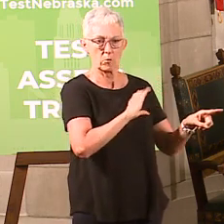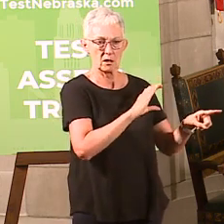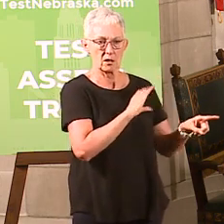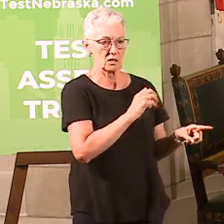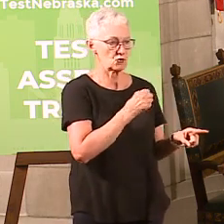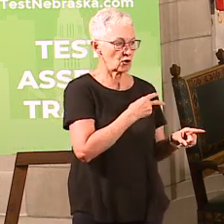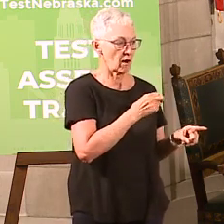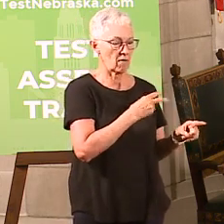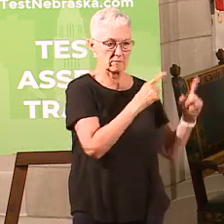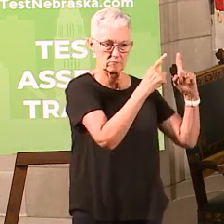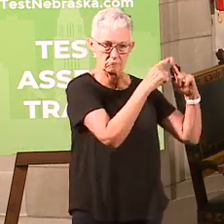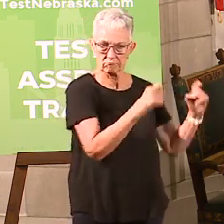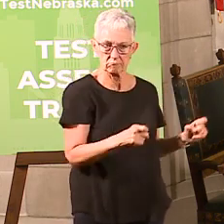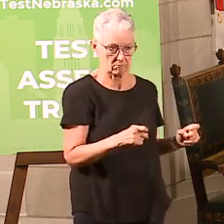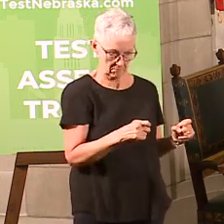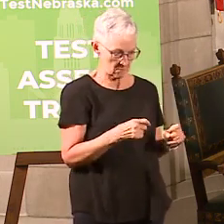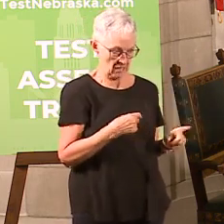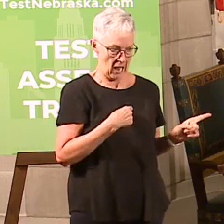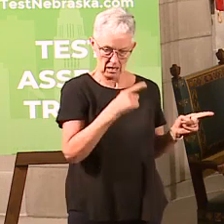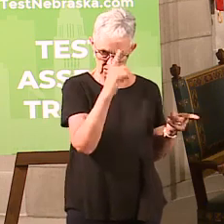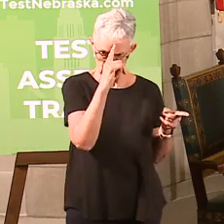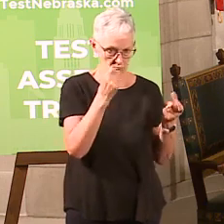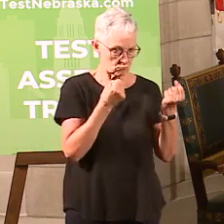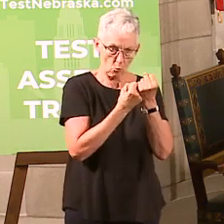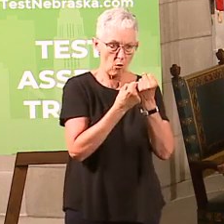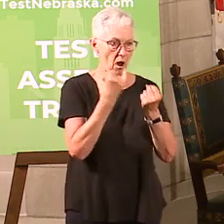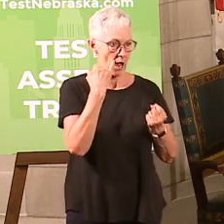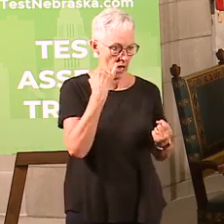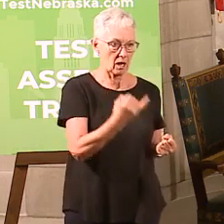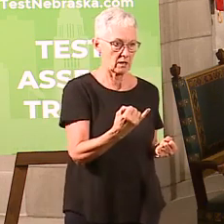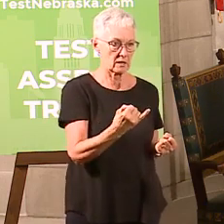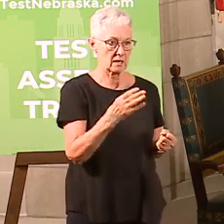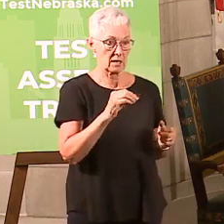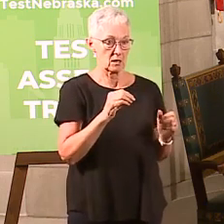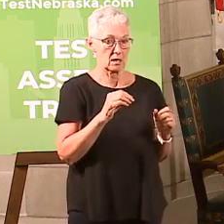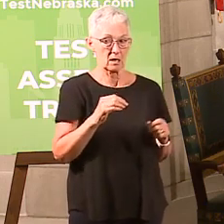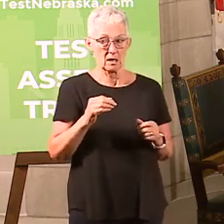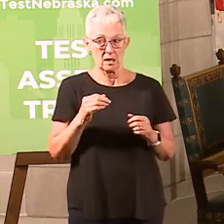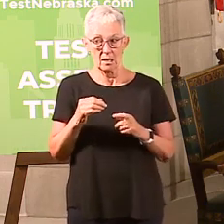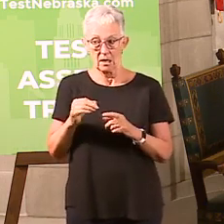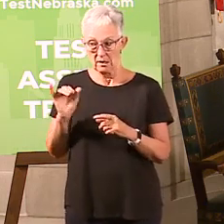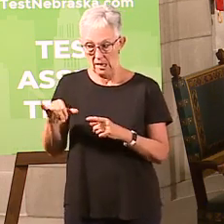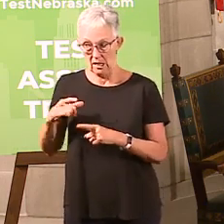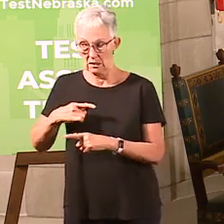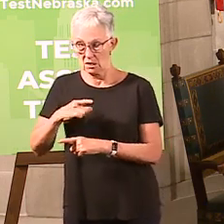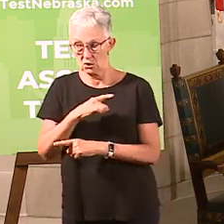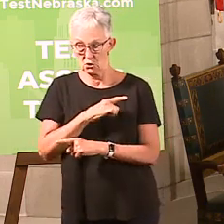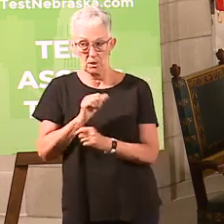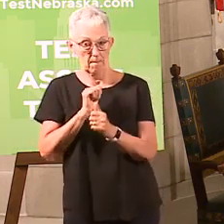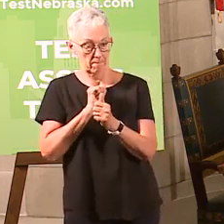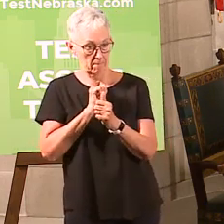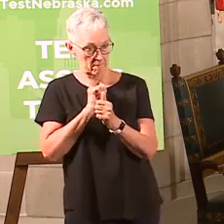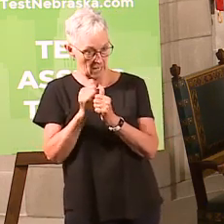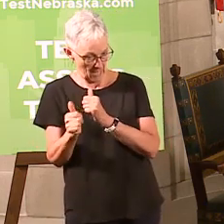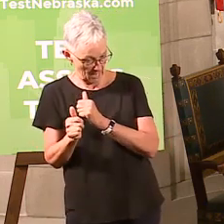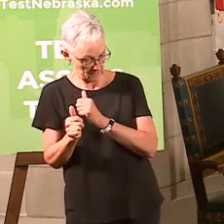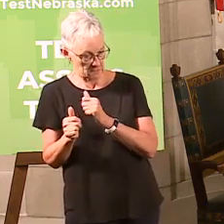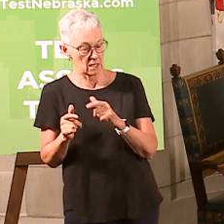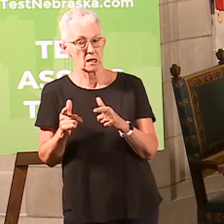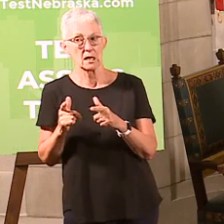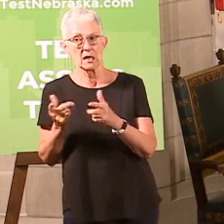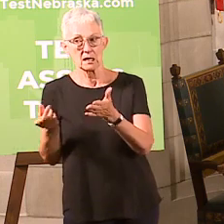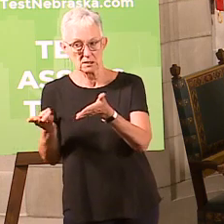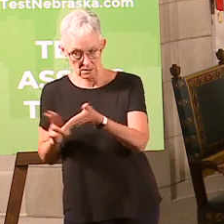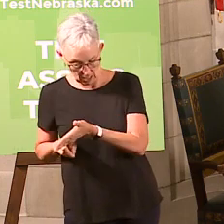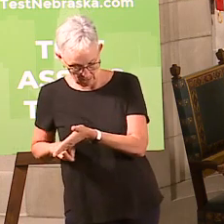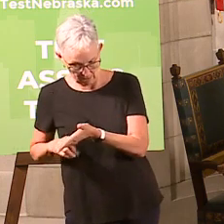Commission would be able to do that for every law enforcement agency. And ultimately what the legislature passed, and I signed the bill because it was still progress,